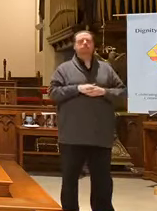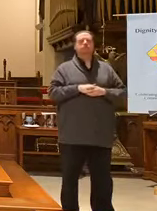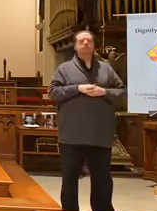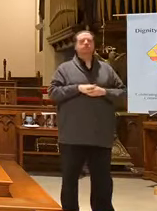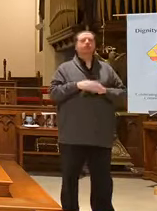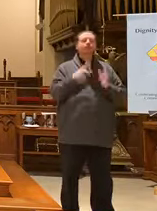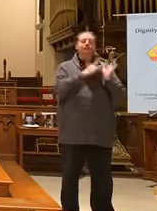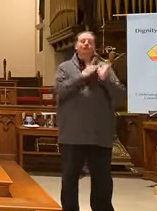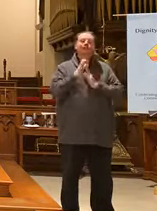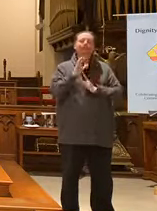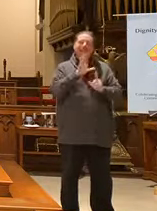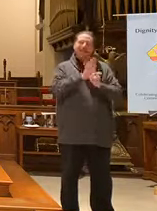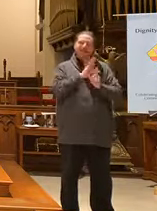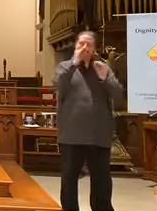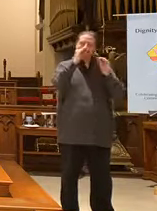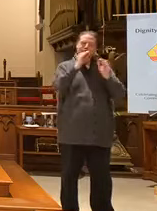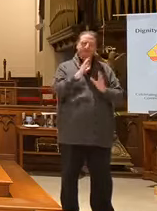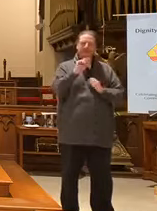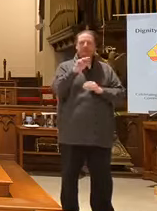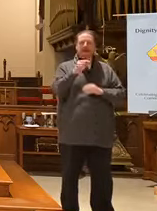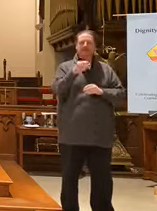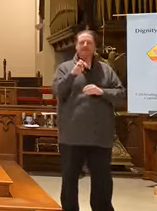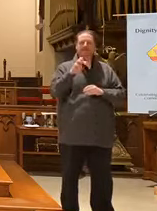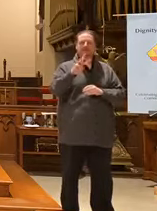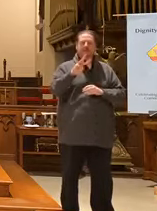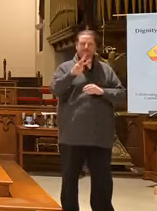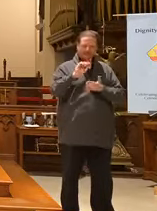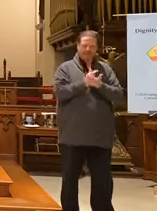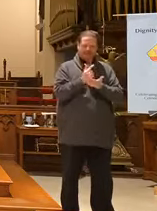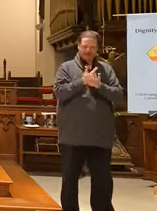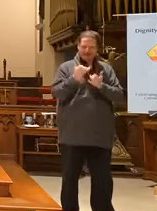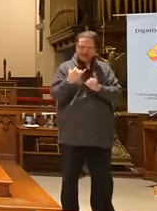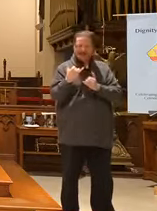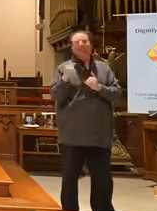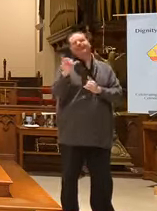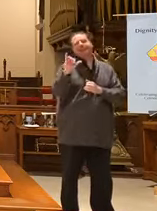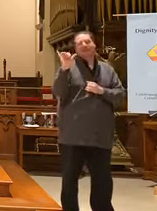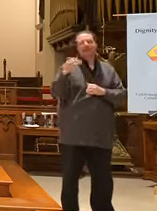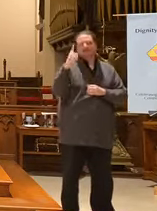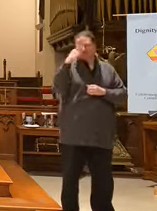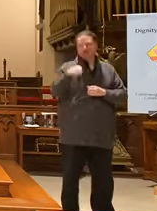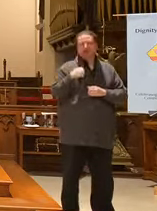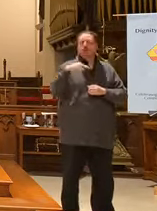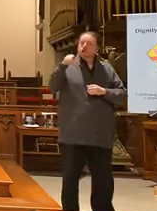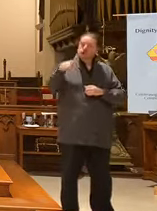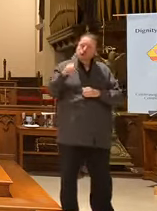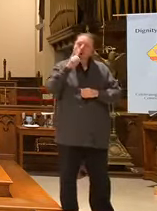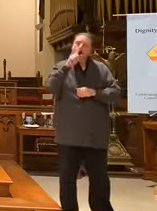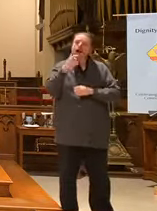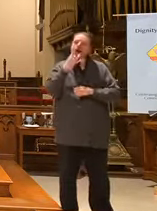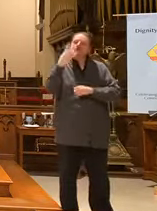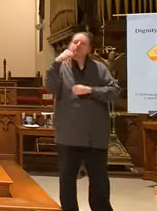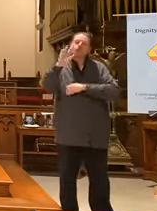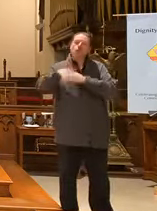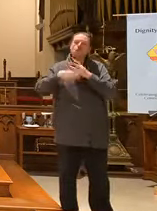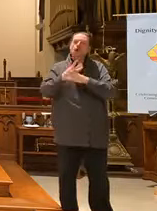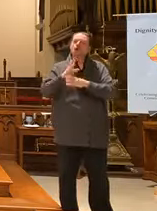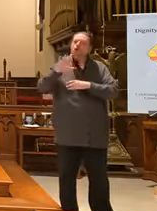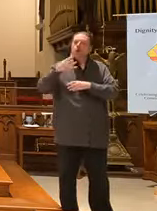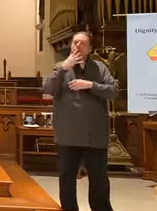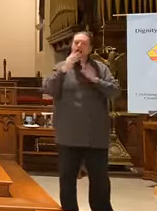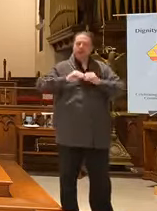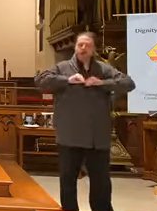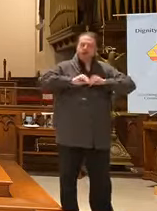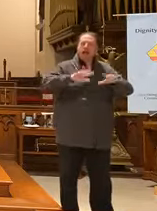Jesus' teaching in Matthew's gospel today was kind of like that for me. You are the light of the world. Let your light